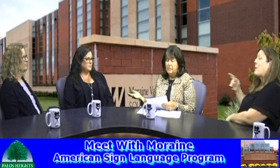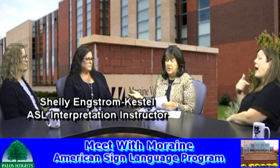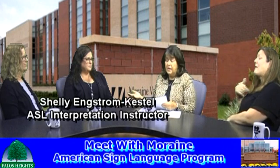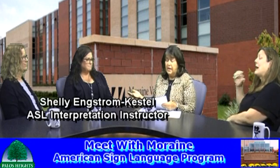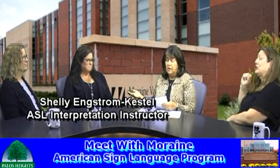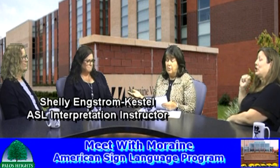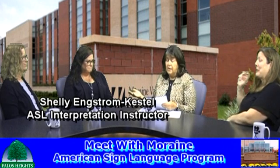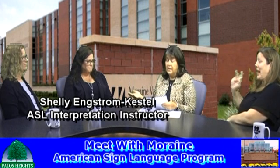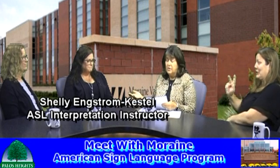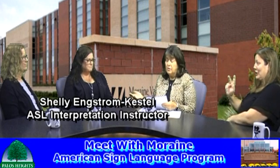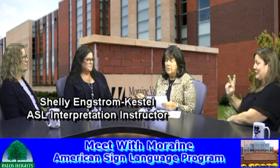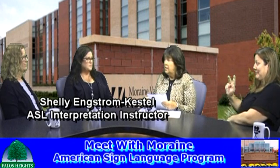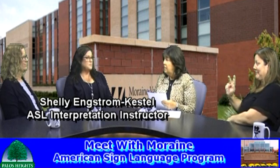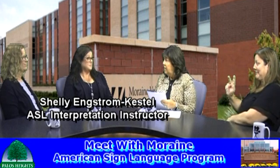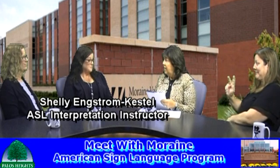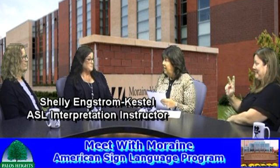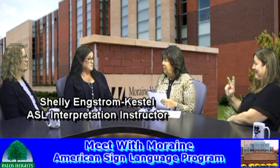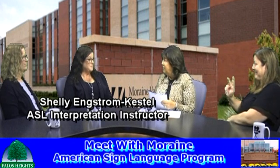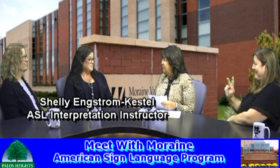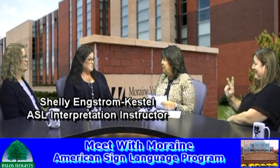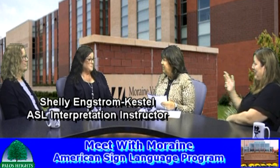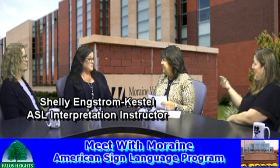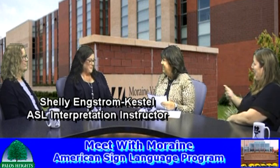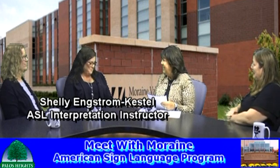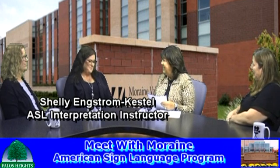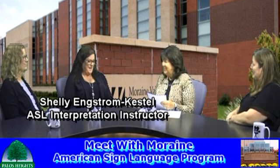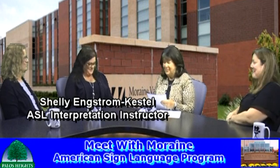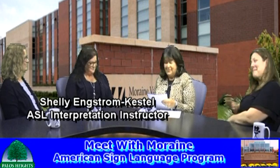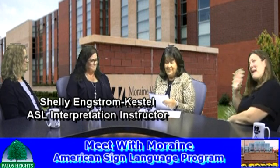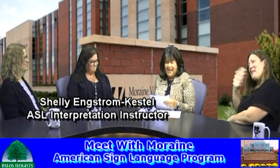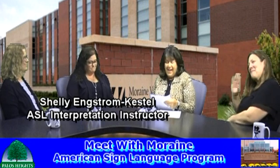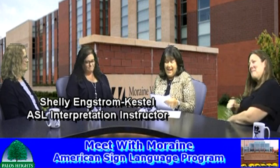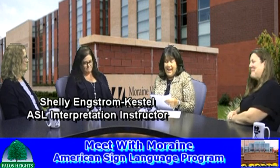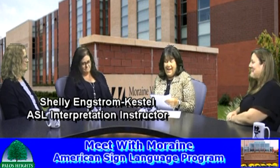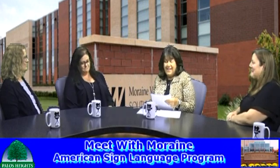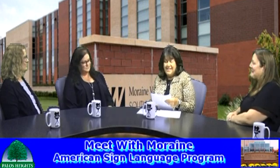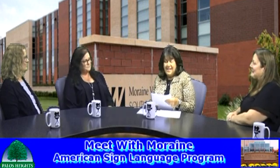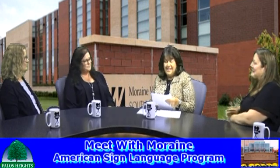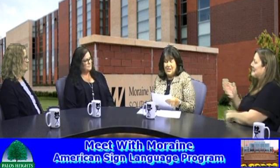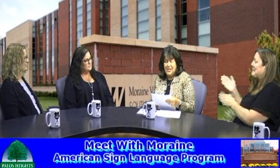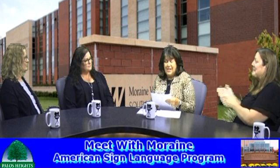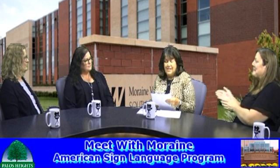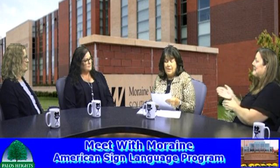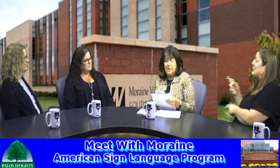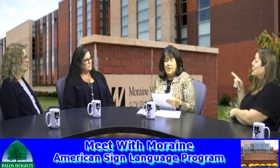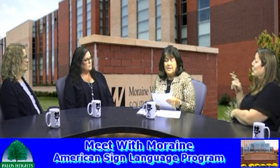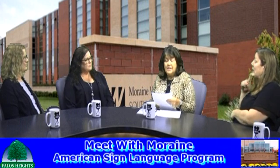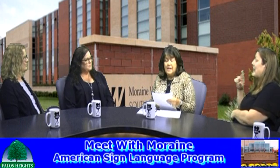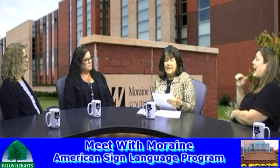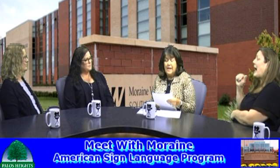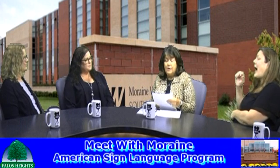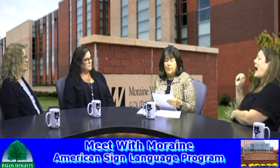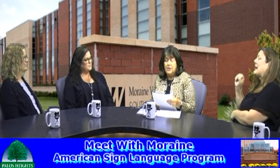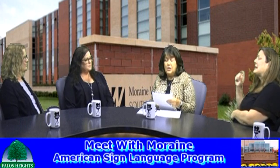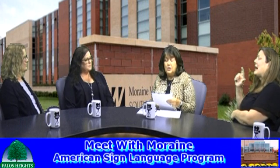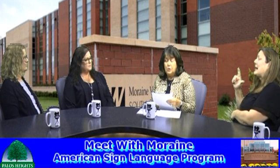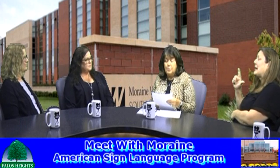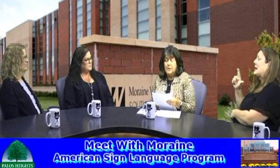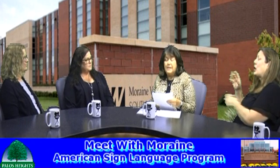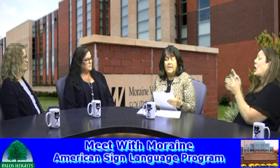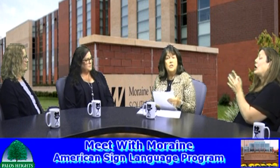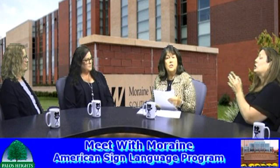me, we have Shelley Ingram-Kestel. Welcome, Shelley, today. Hi. And she is the American Sign